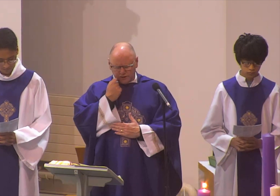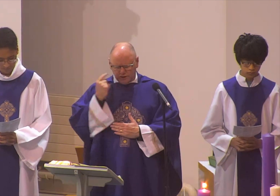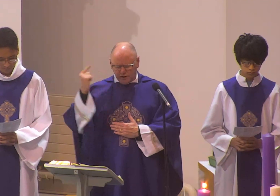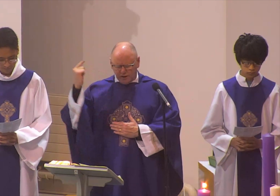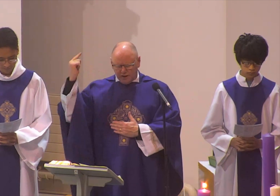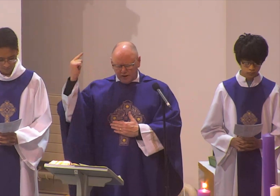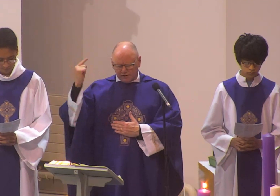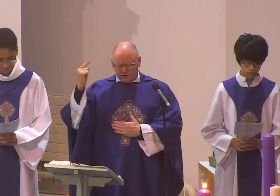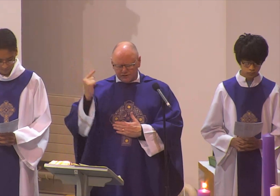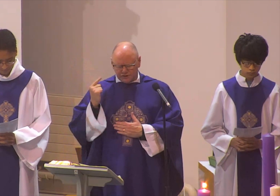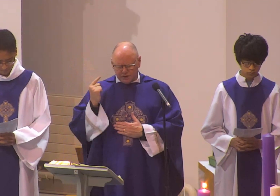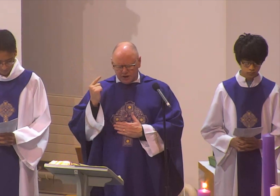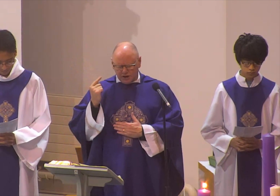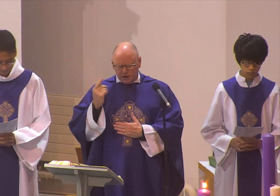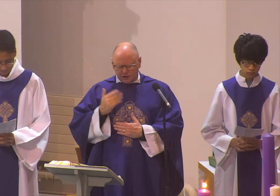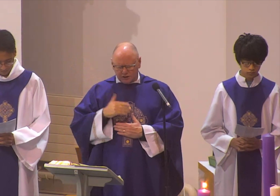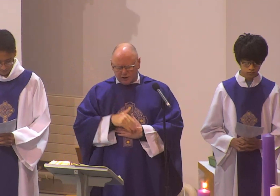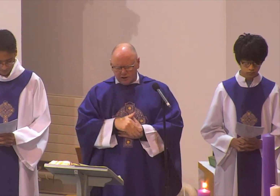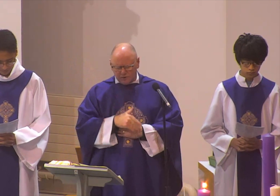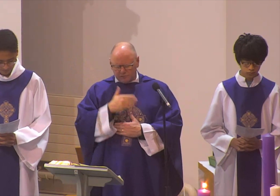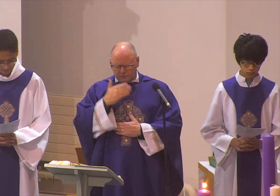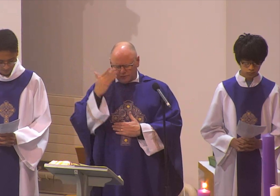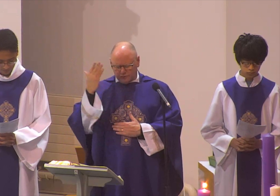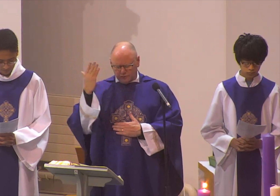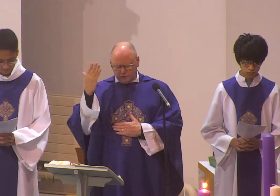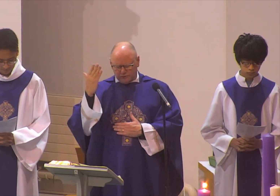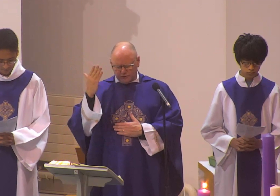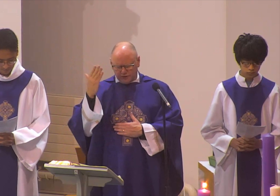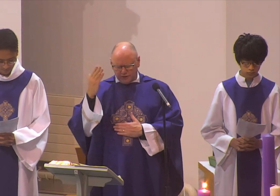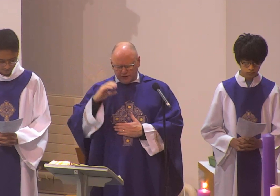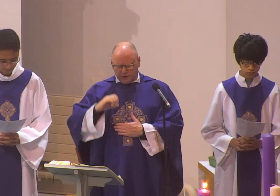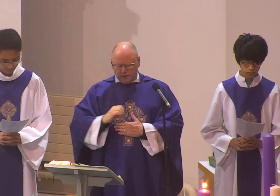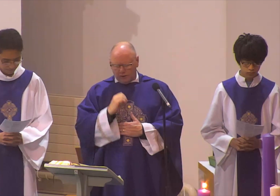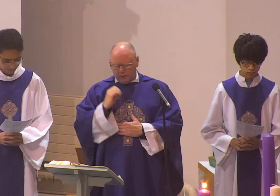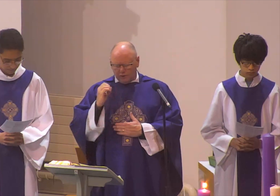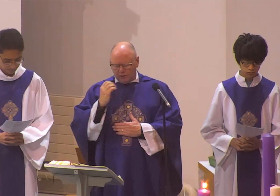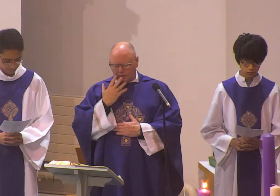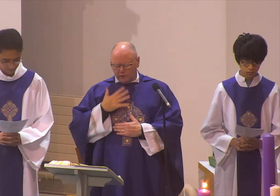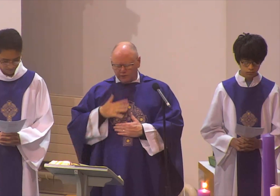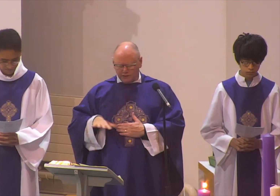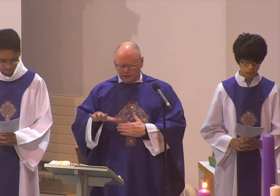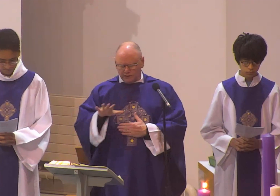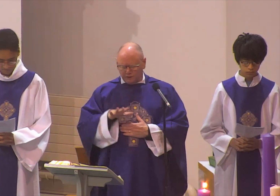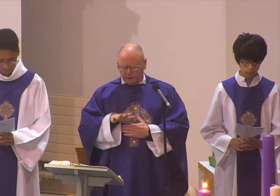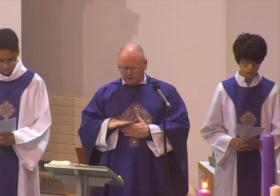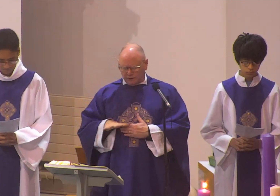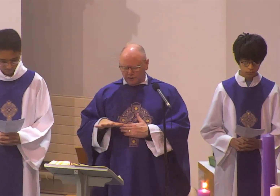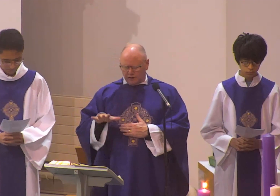Emmanuel, shall come to thee, O